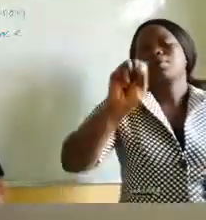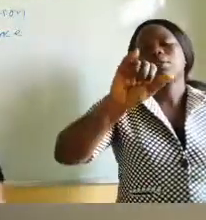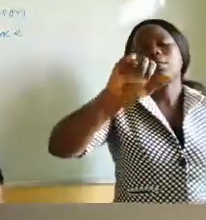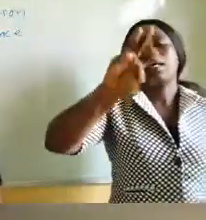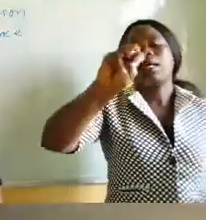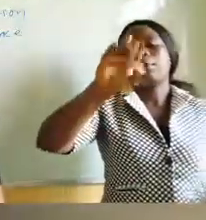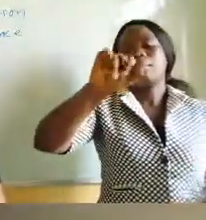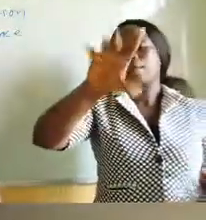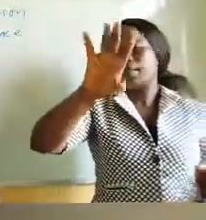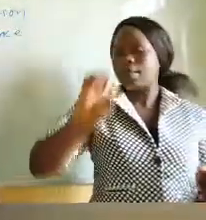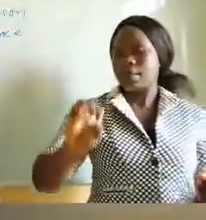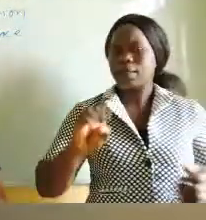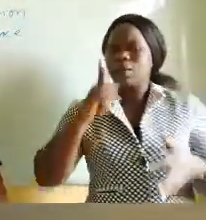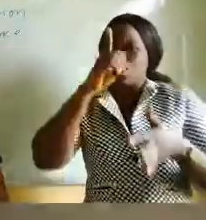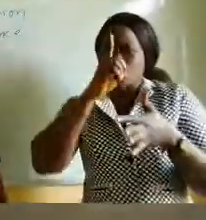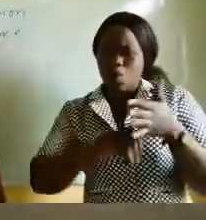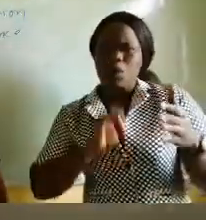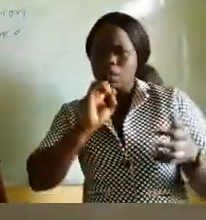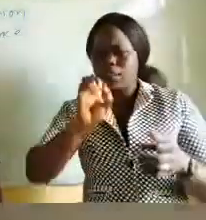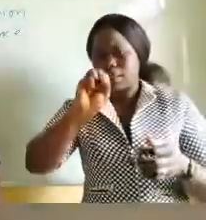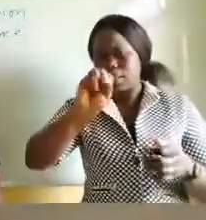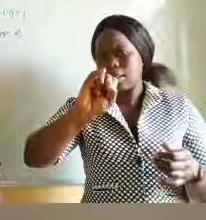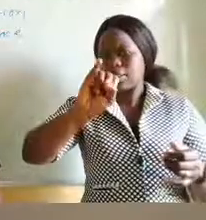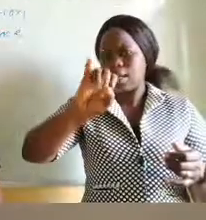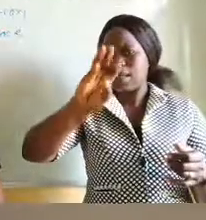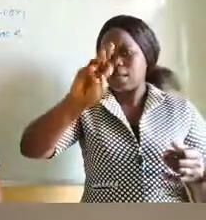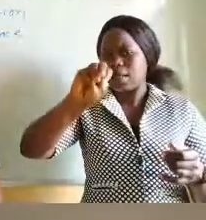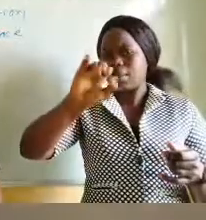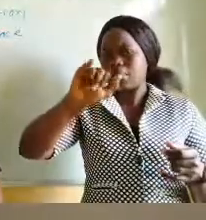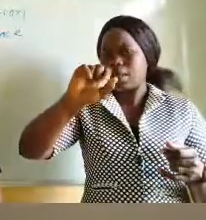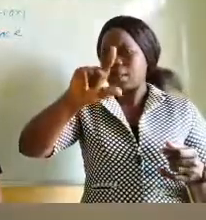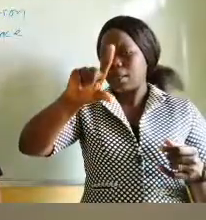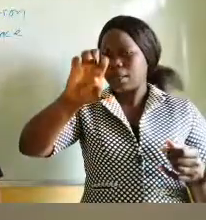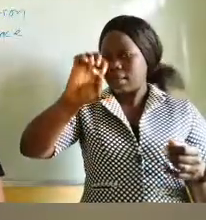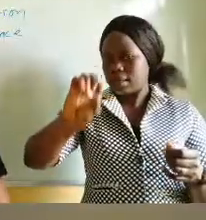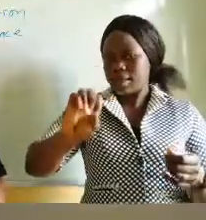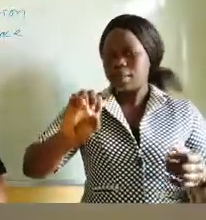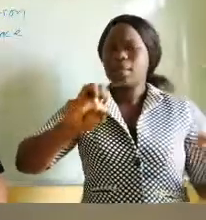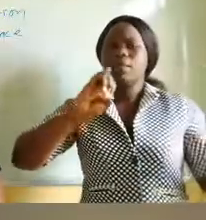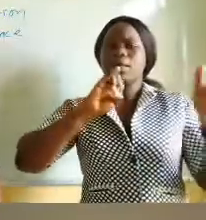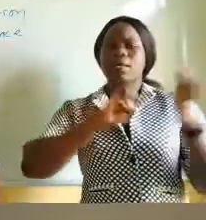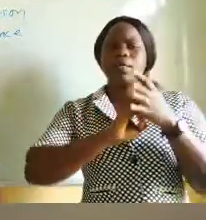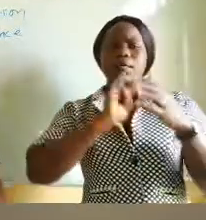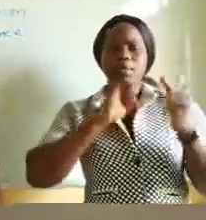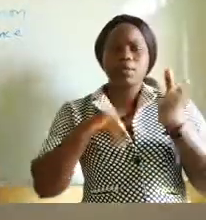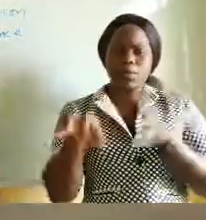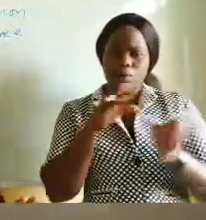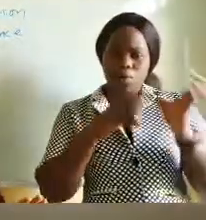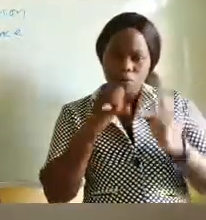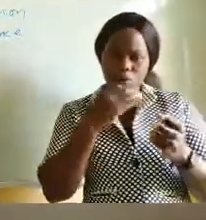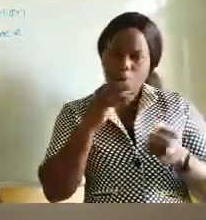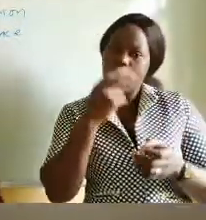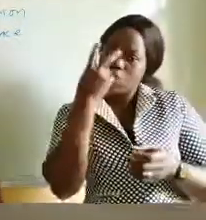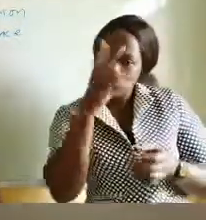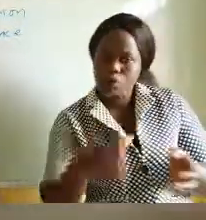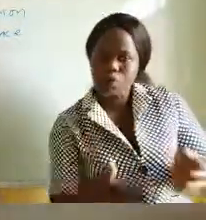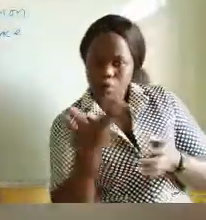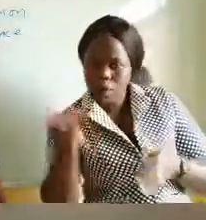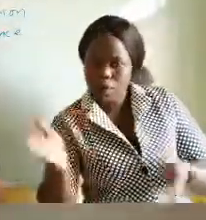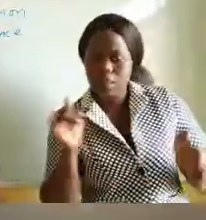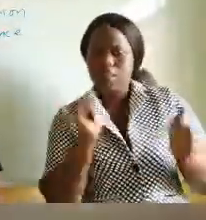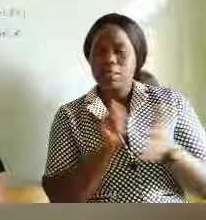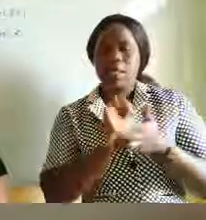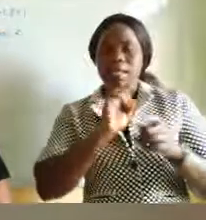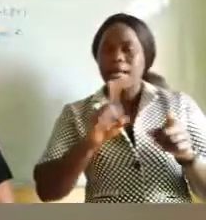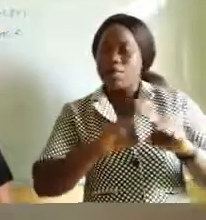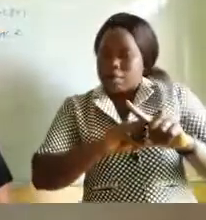simile. What is simile? Simile is comparison of two things that are of different nature,